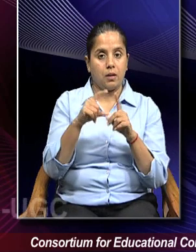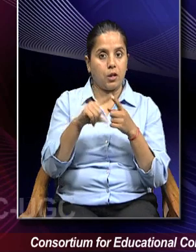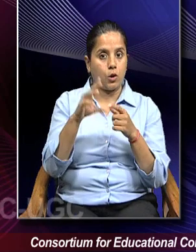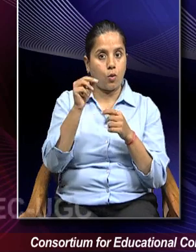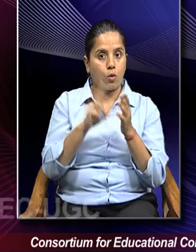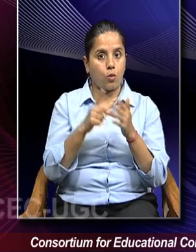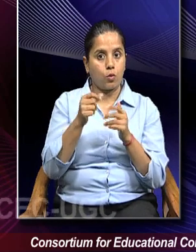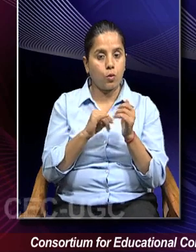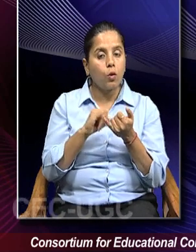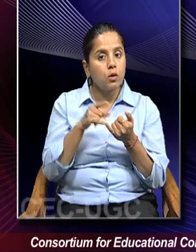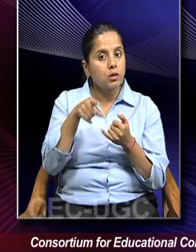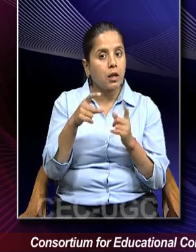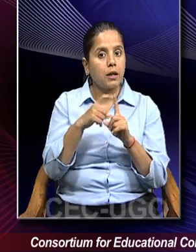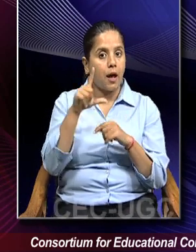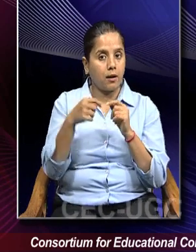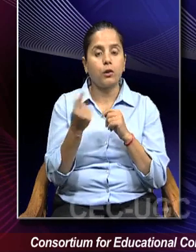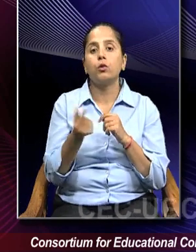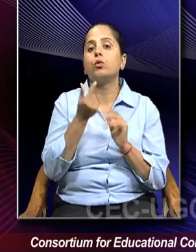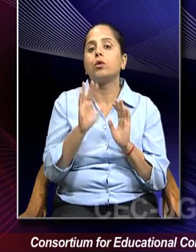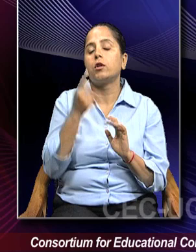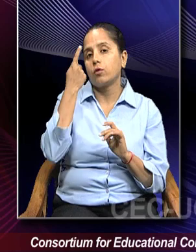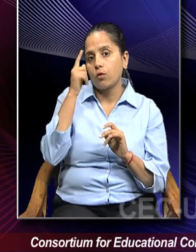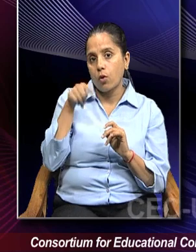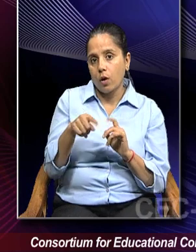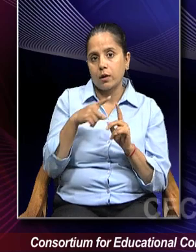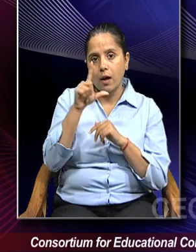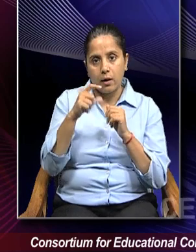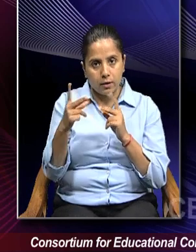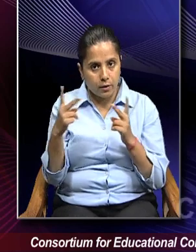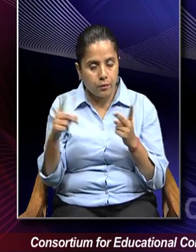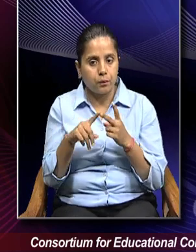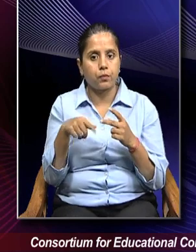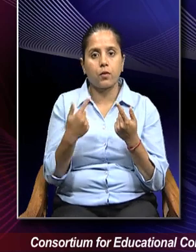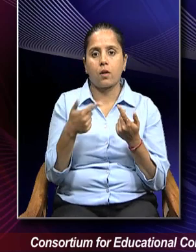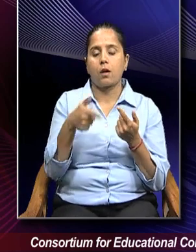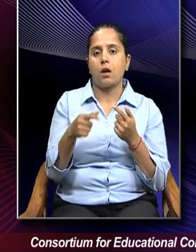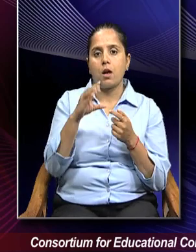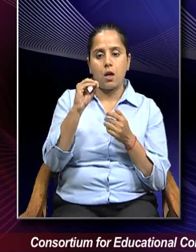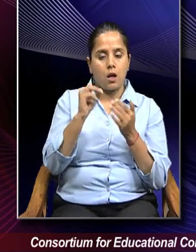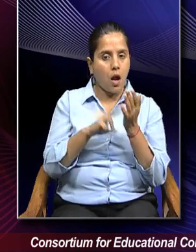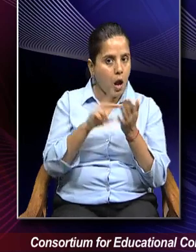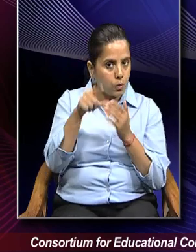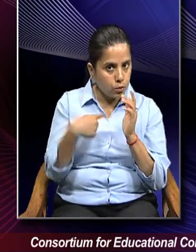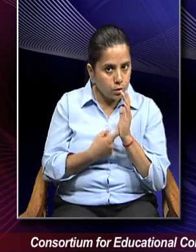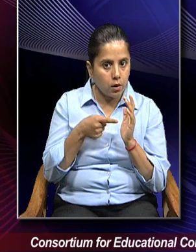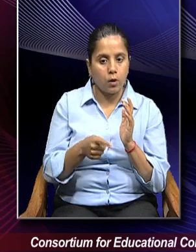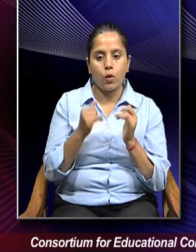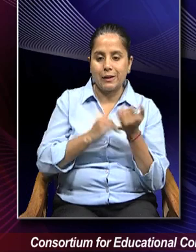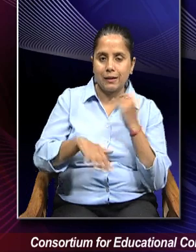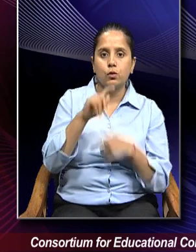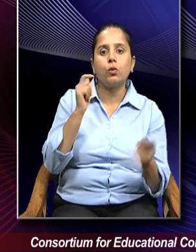tend to use dialectics to create a dialectical, or what you call as countervailing forces to change the